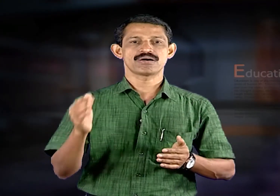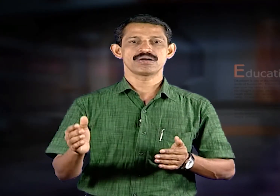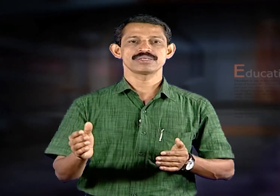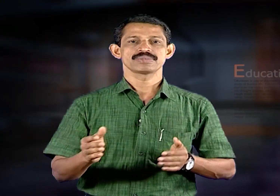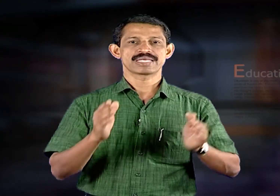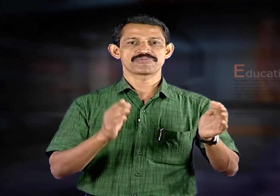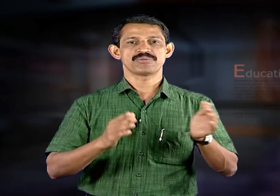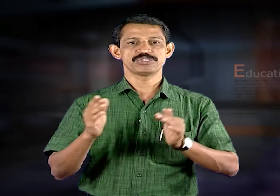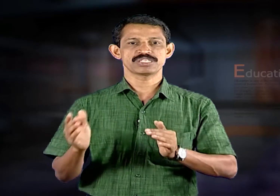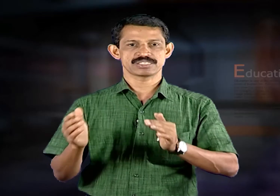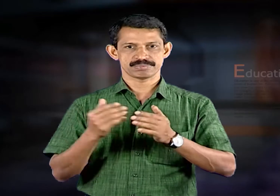called informal education.